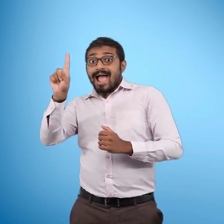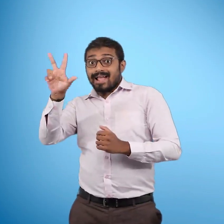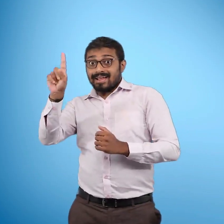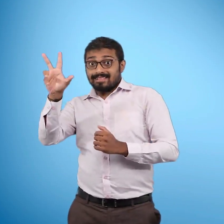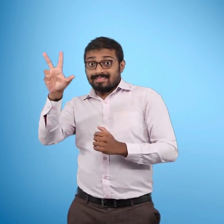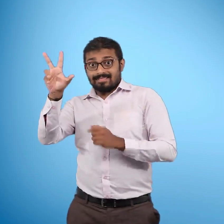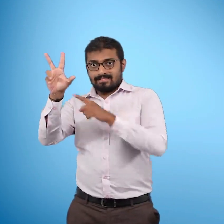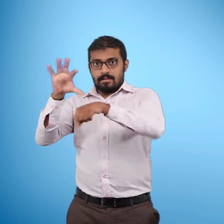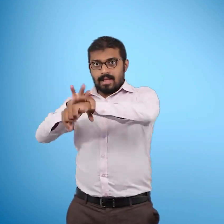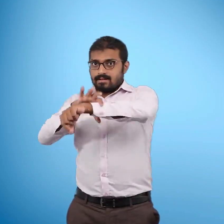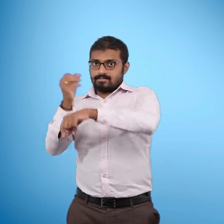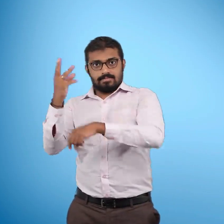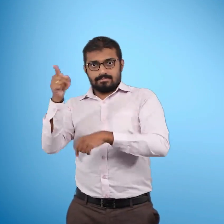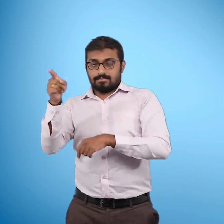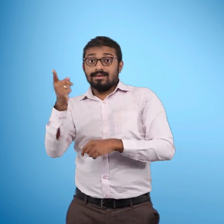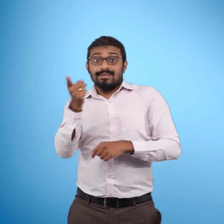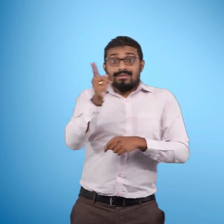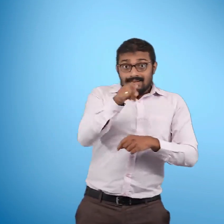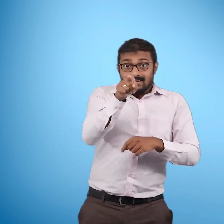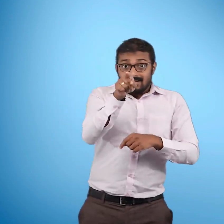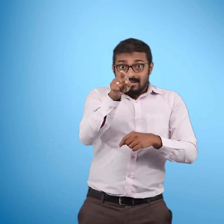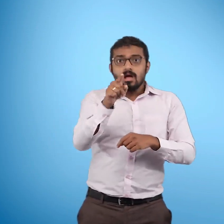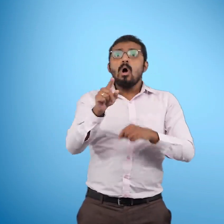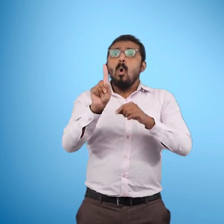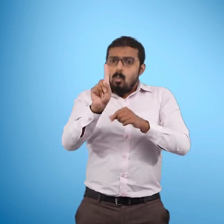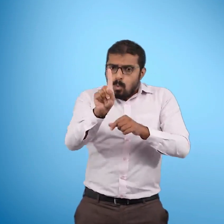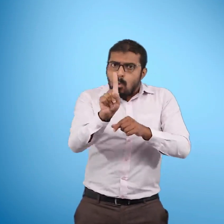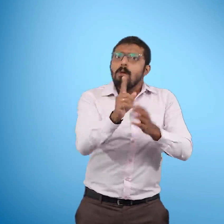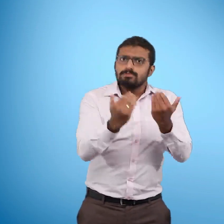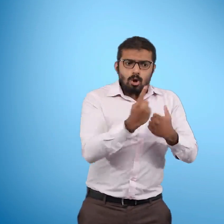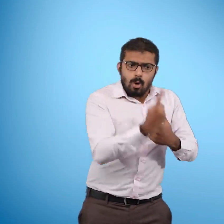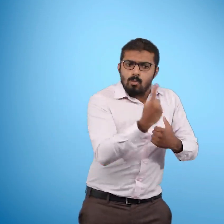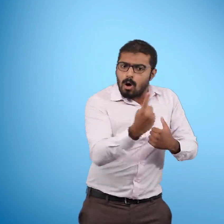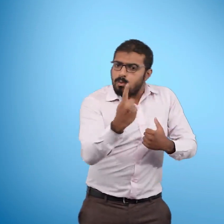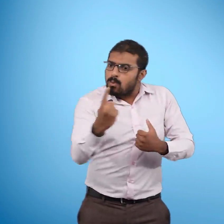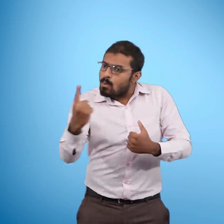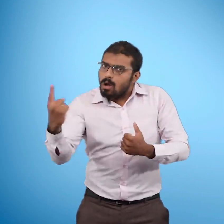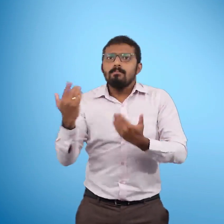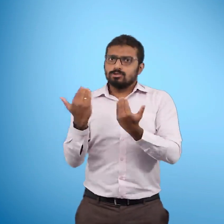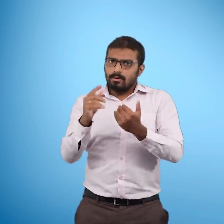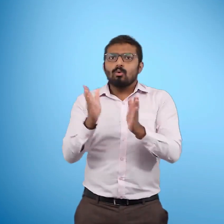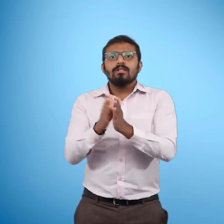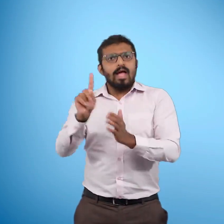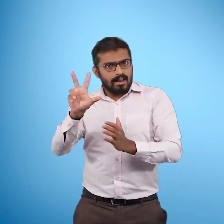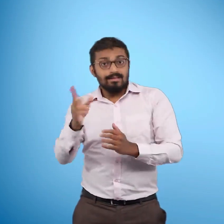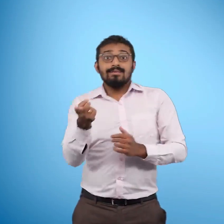For example, 18 can be put in different groups of 1, 2,